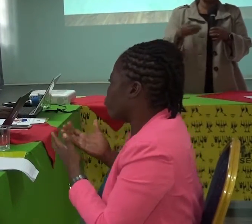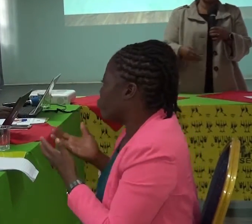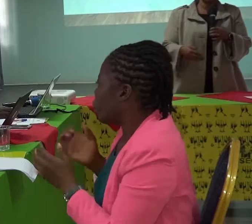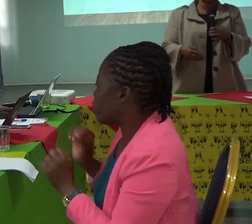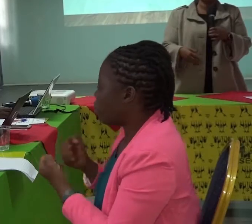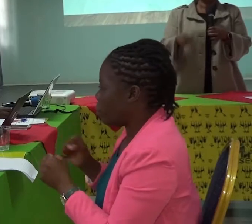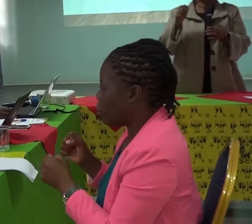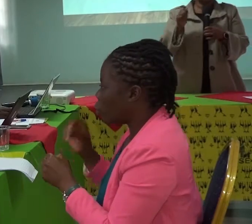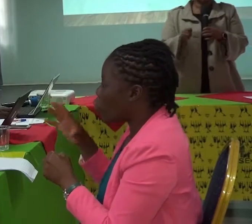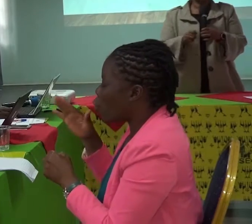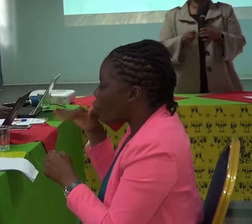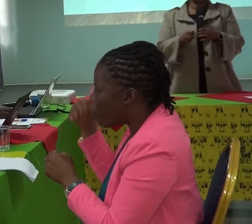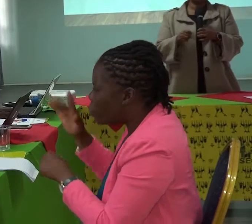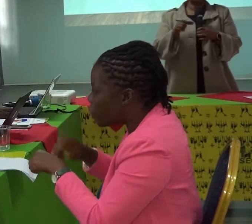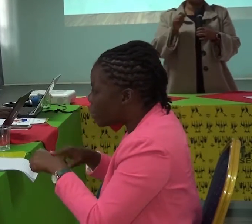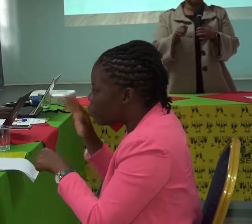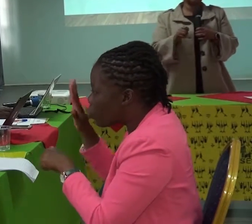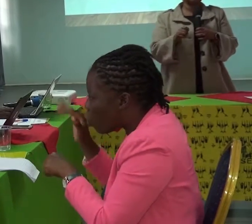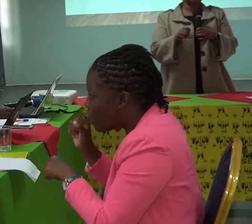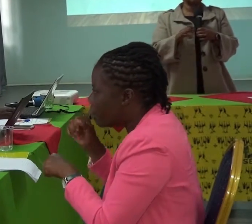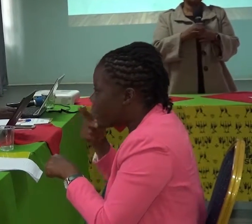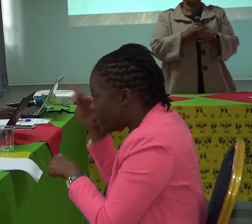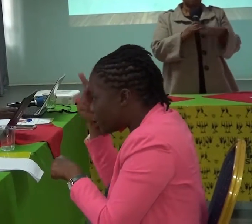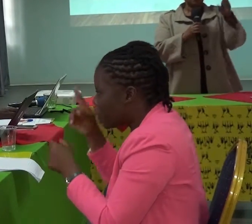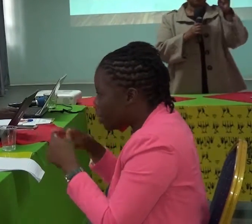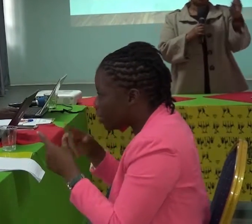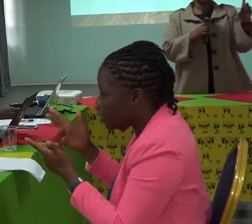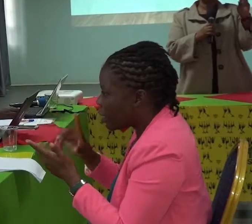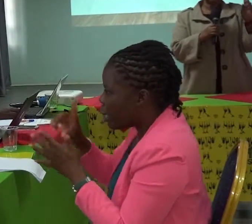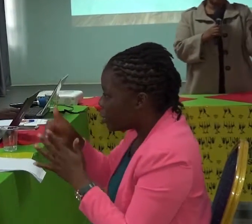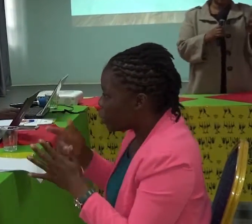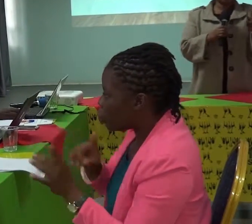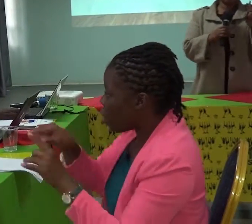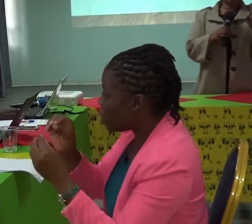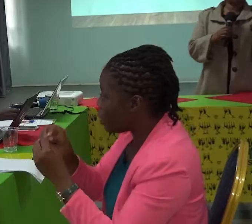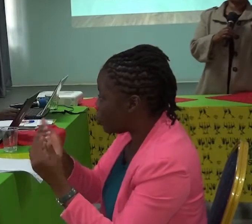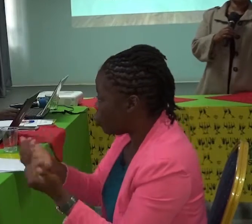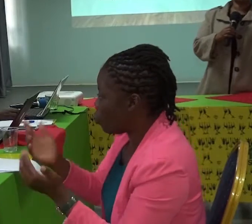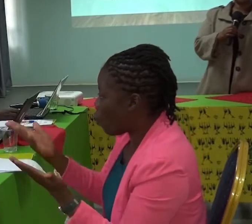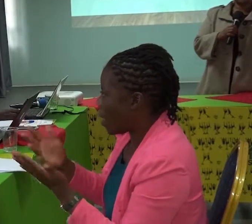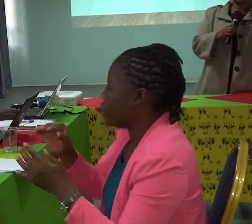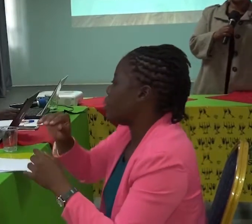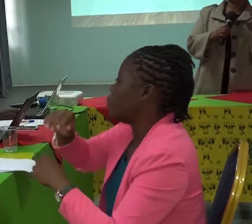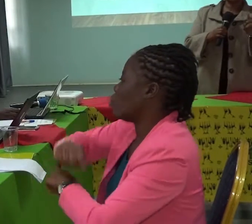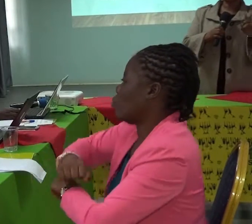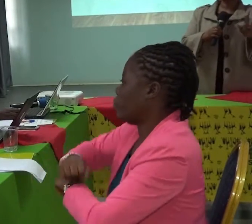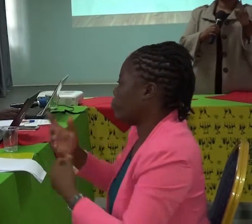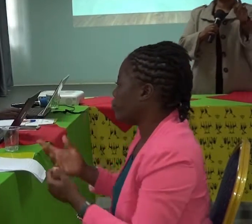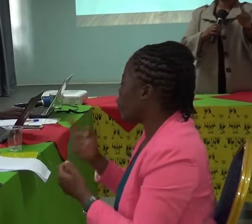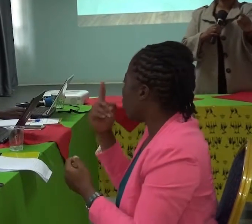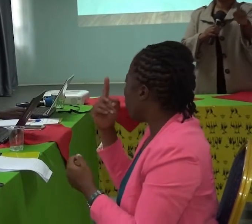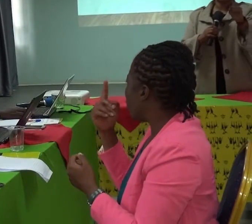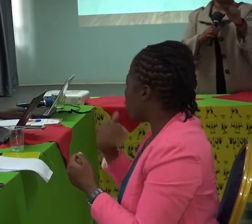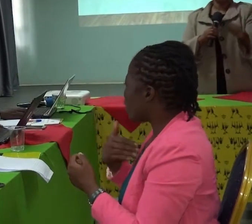and appreciated. When we had a conference in 2016, one of the strongest messages I carried from that conference is when the children said